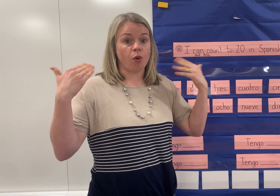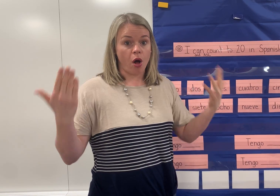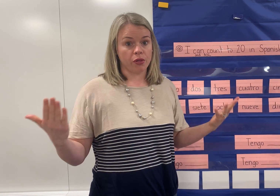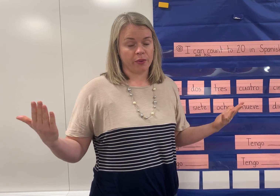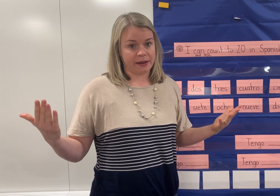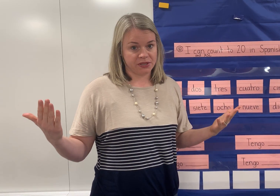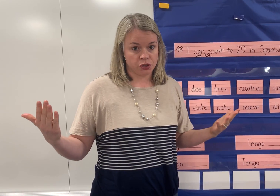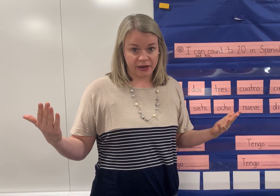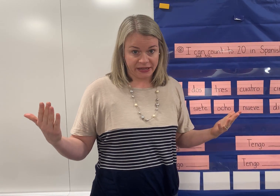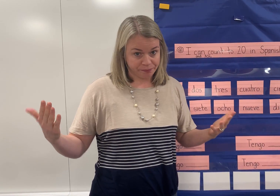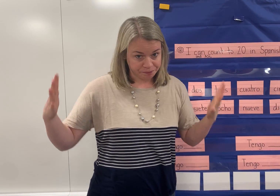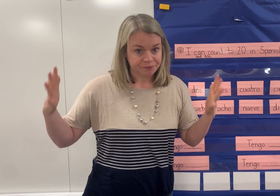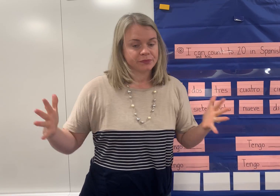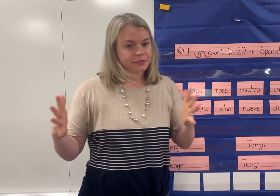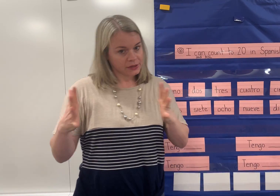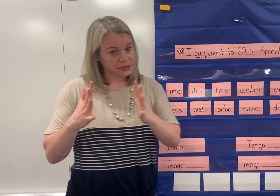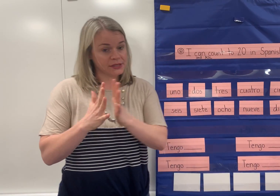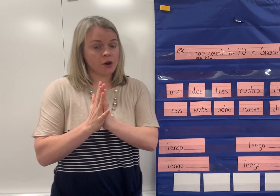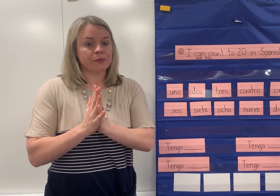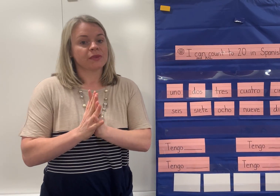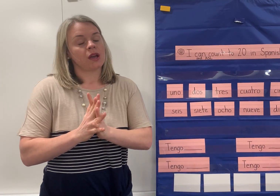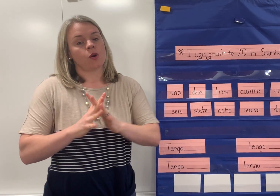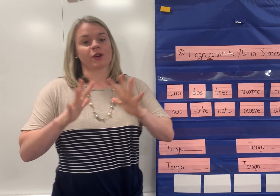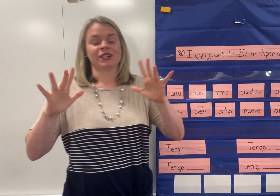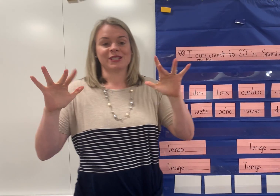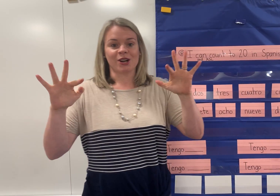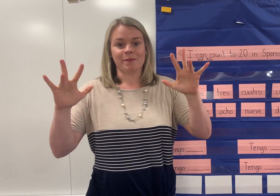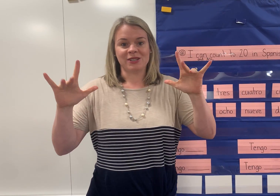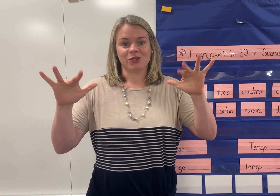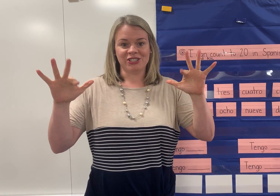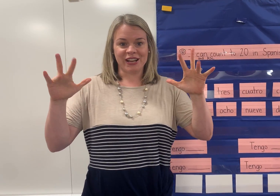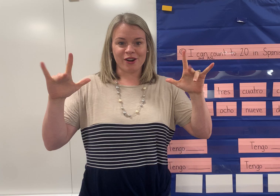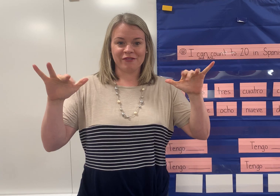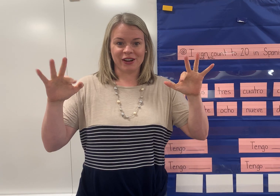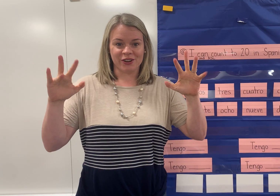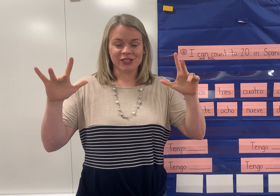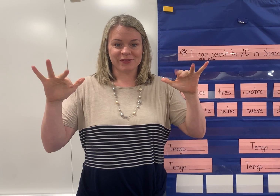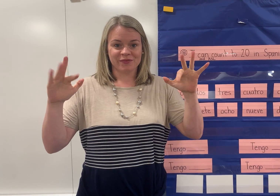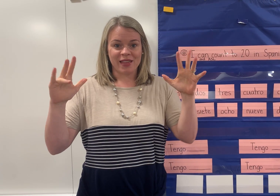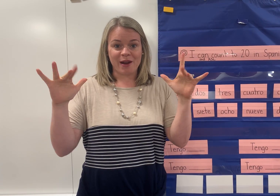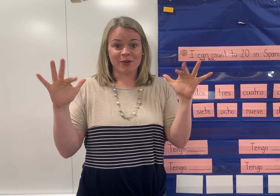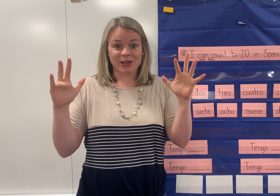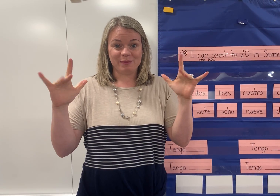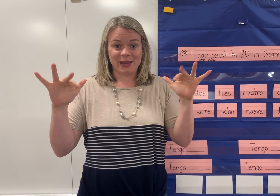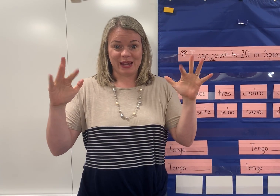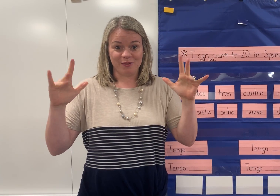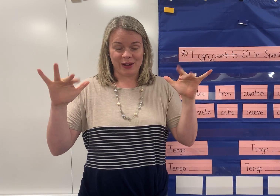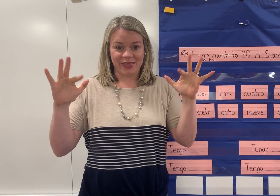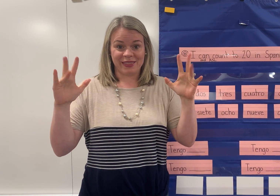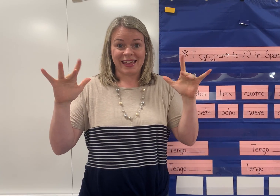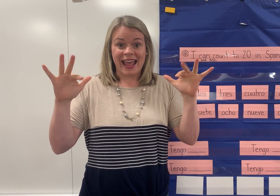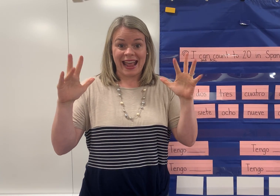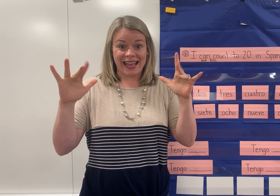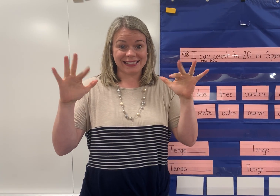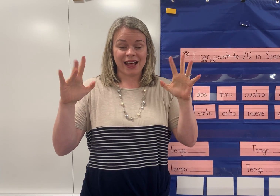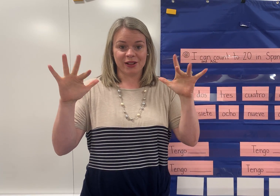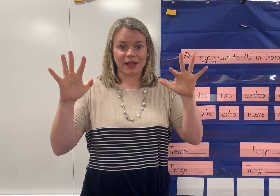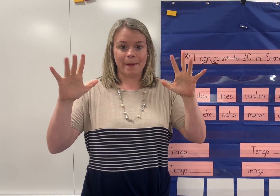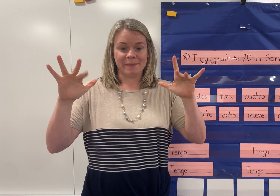all the way up to 20. So we're gonna start by stretching out our fingers, and we're gonna begin with ASL,